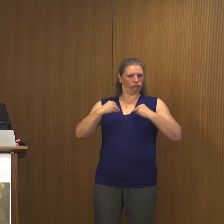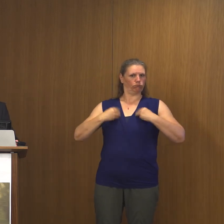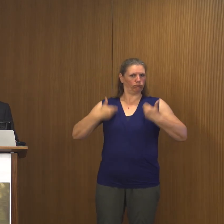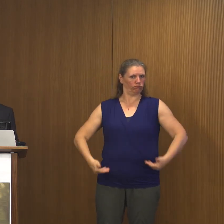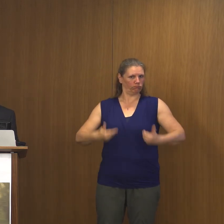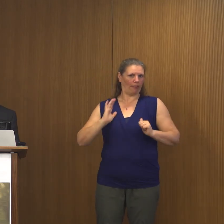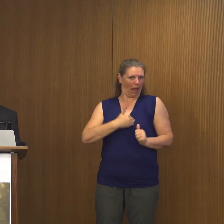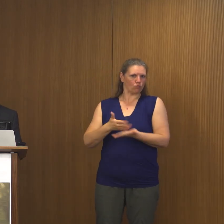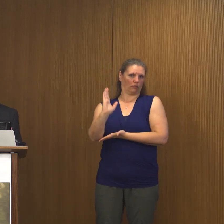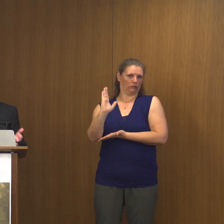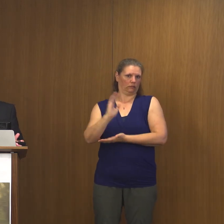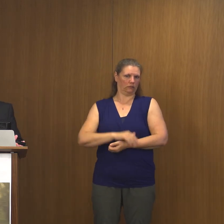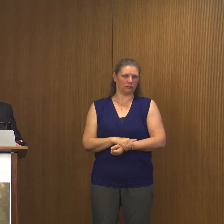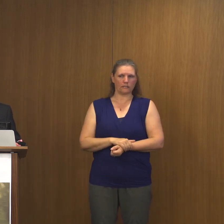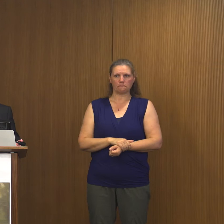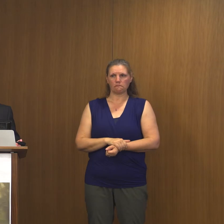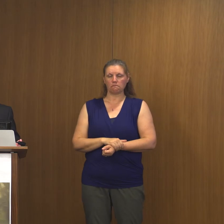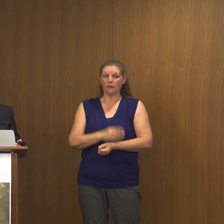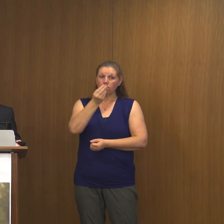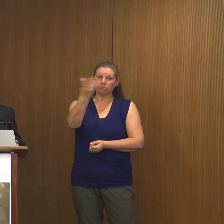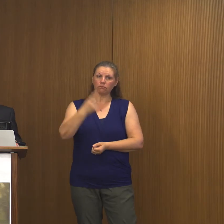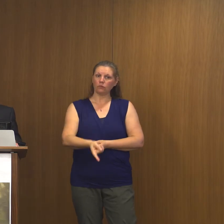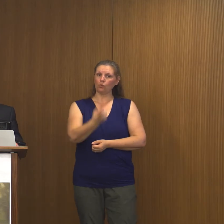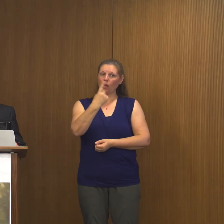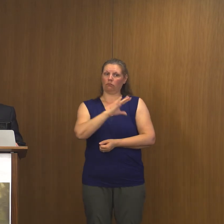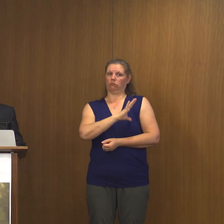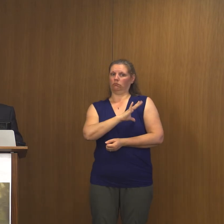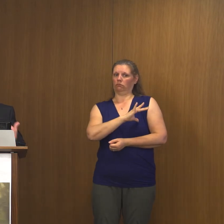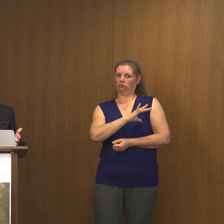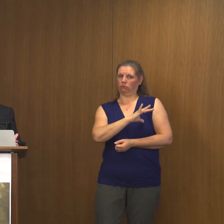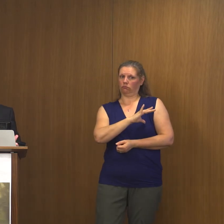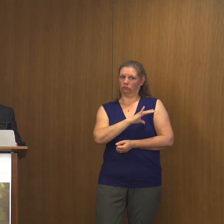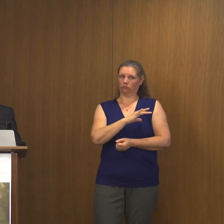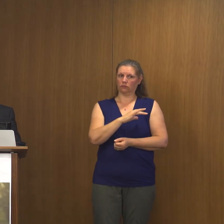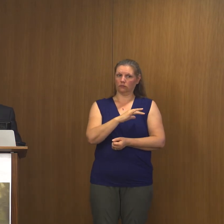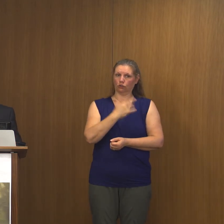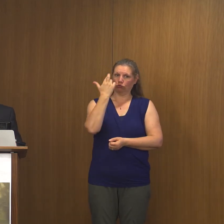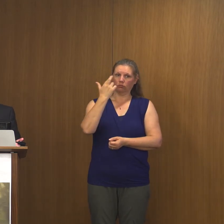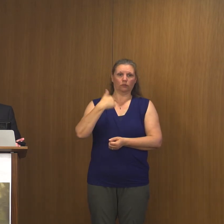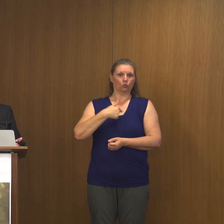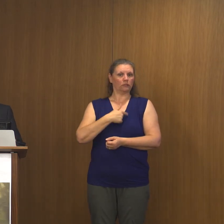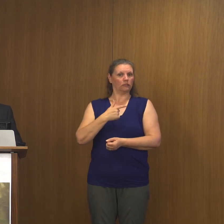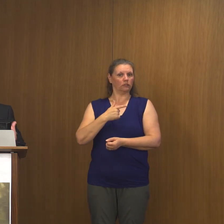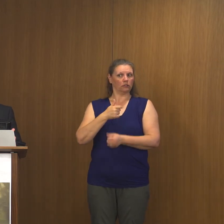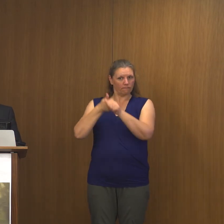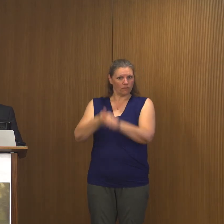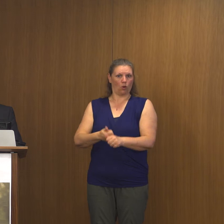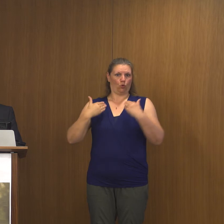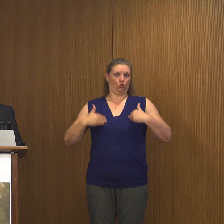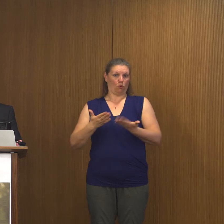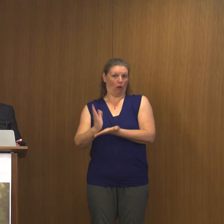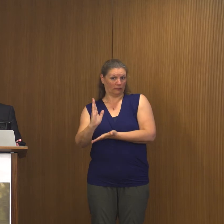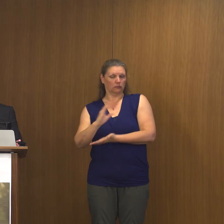these. So one thing that worked really well for me during these, due to these inclusions in our Human Rights Acts in Canada, was being able